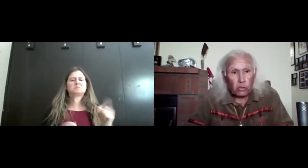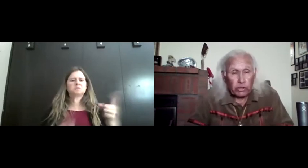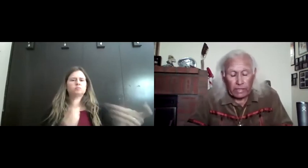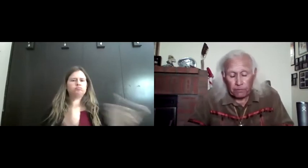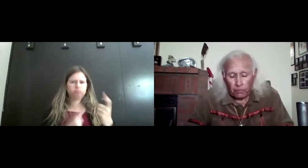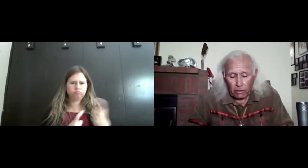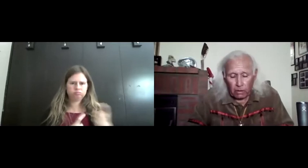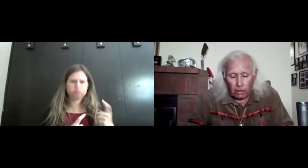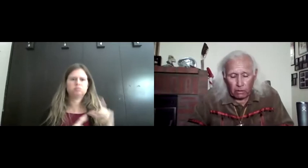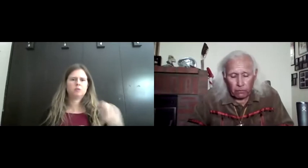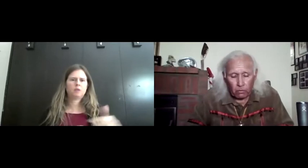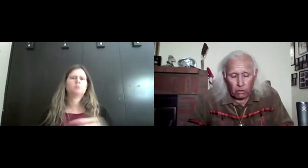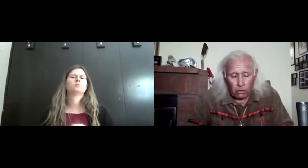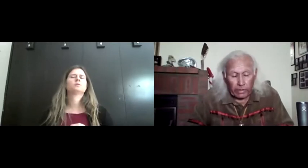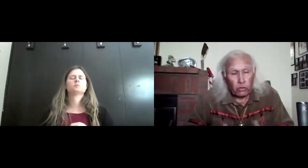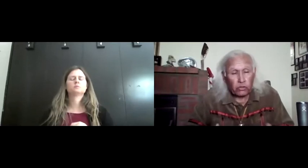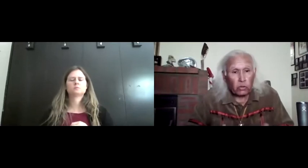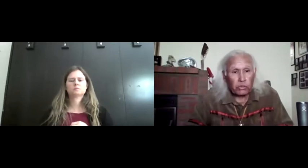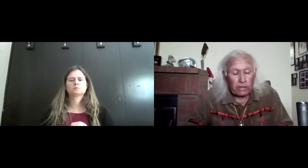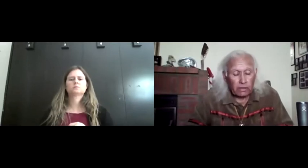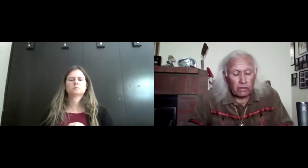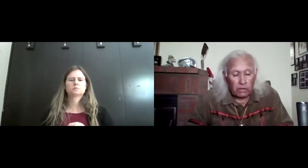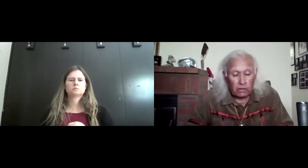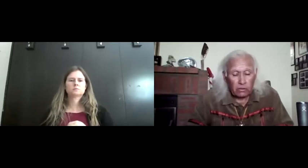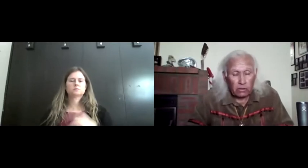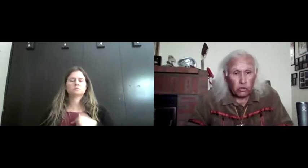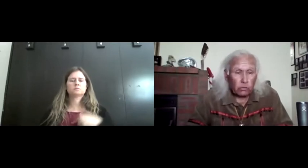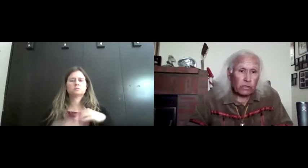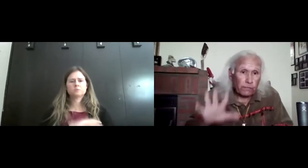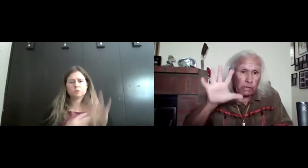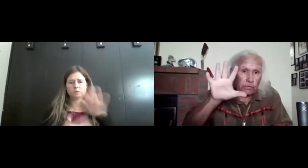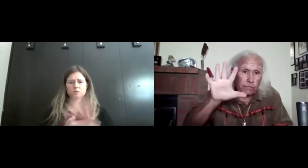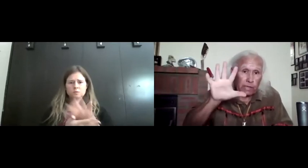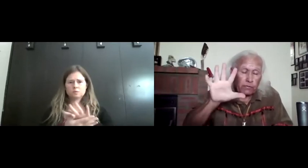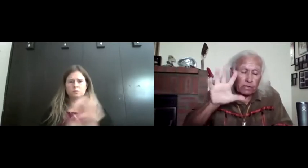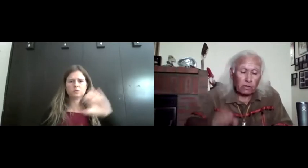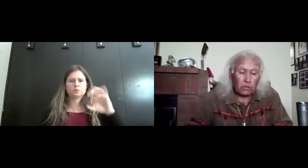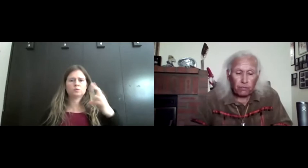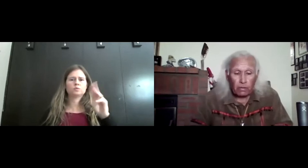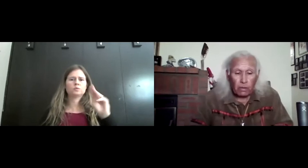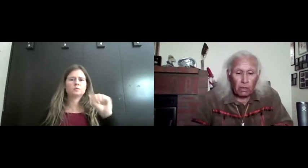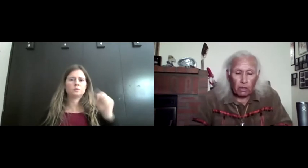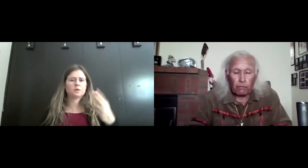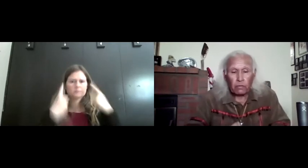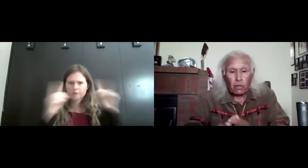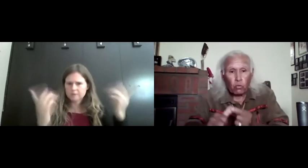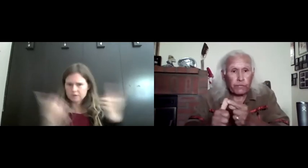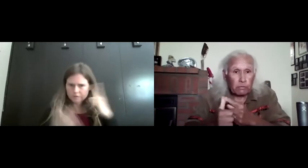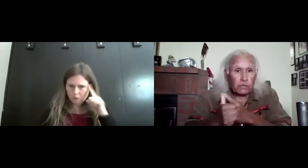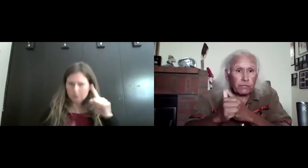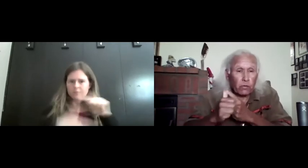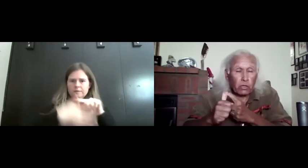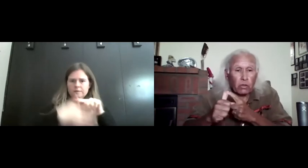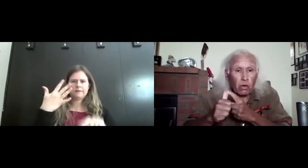the Q&A. When I go to schools, I tell the kids that the Chumash are famous for five things. We're